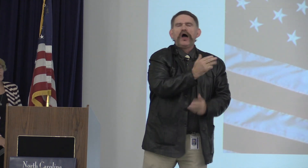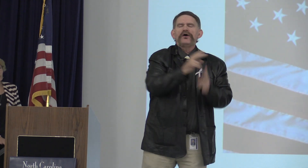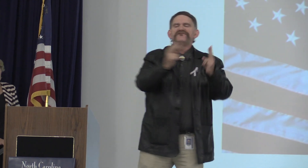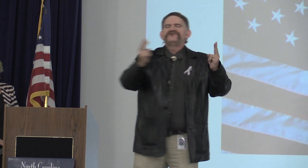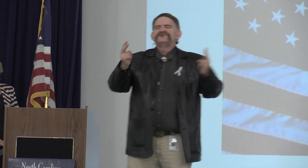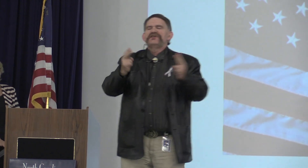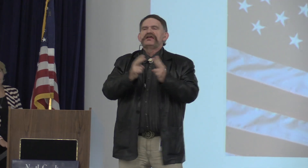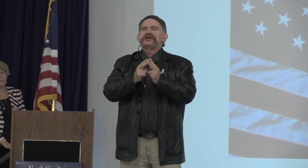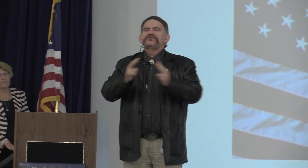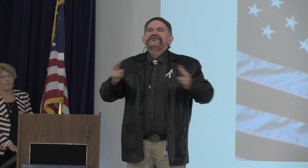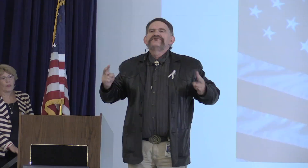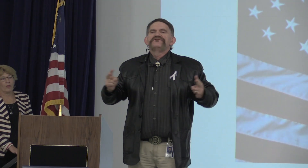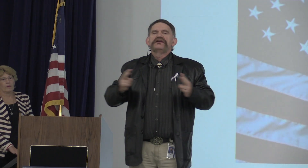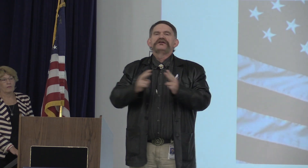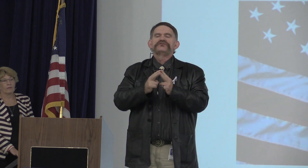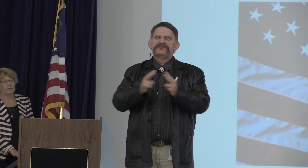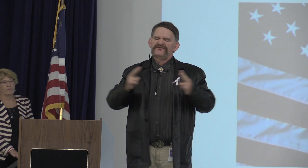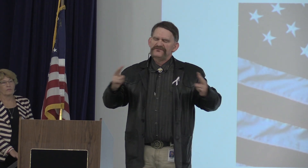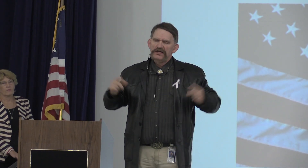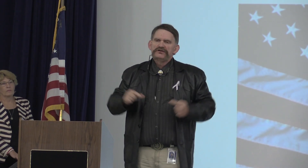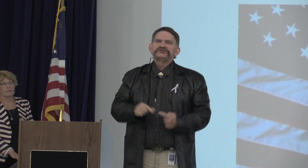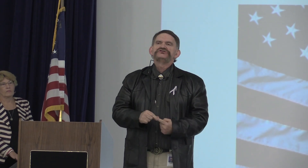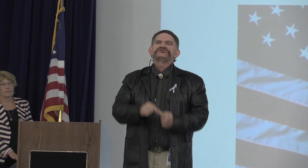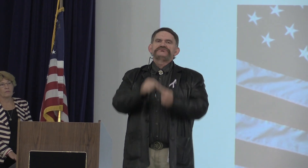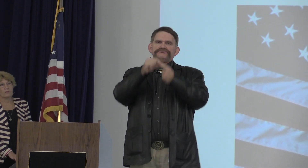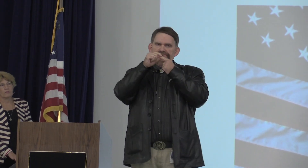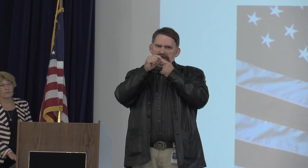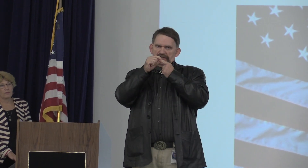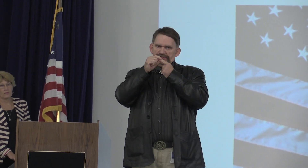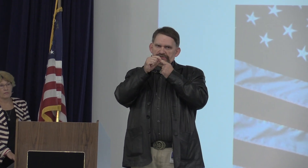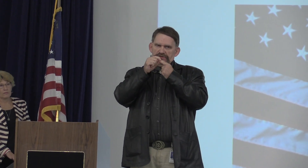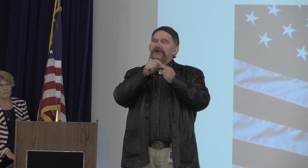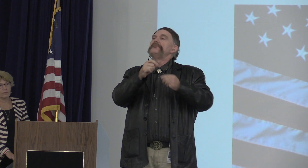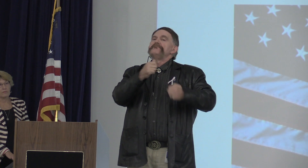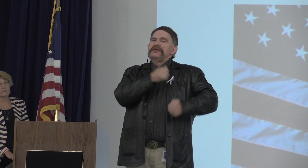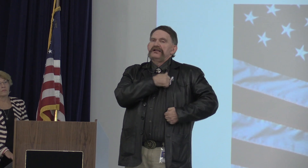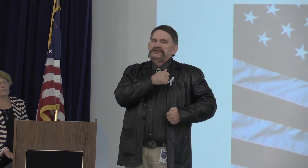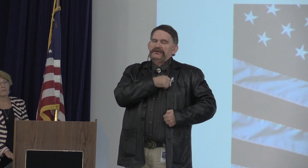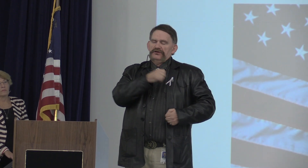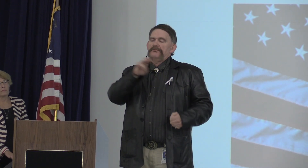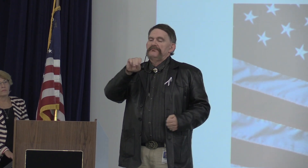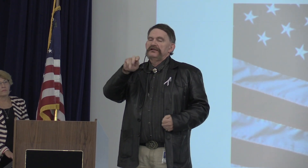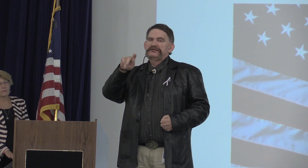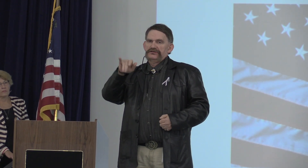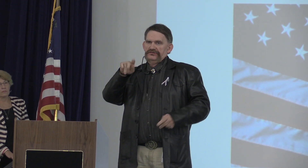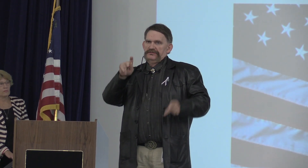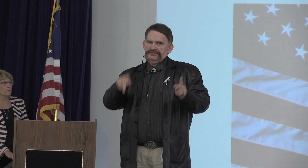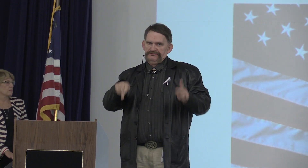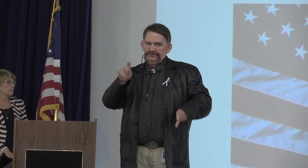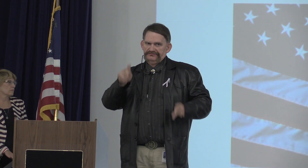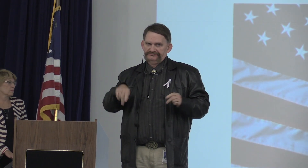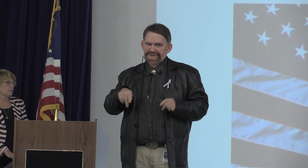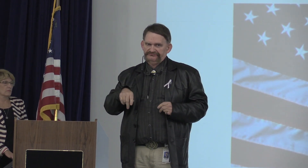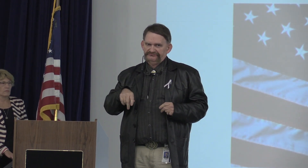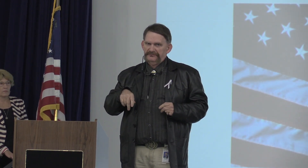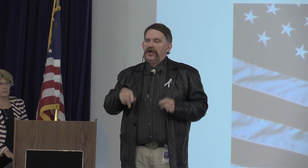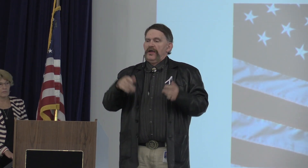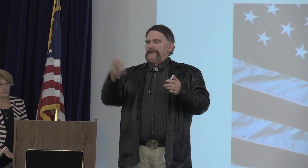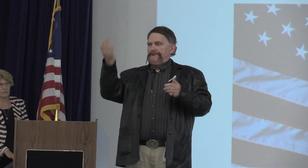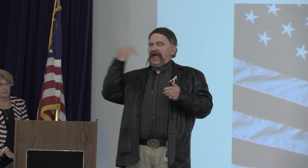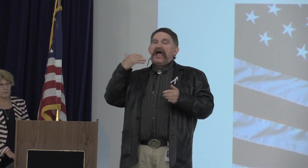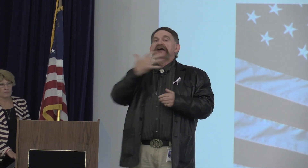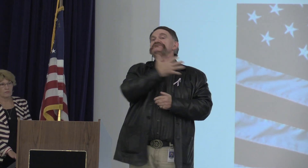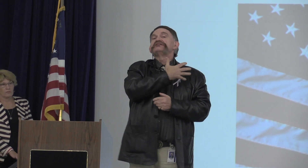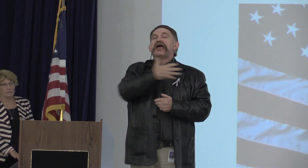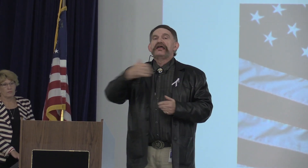We want to honor our very, very, very special military people who are